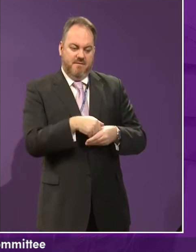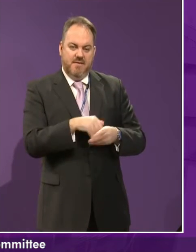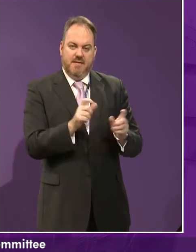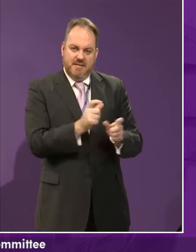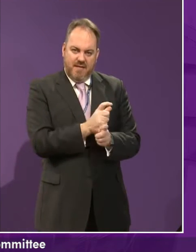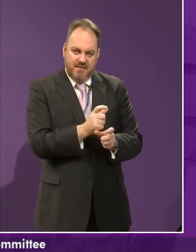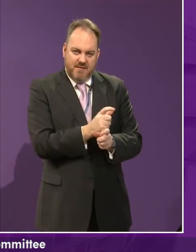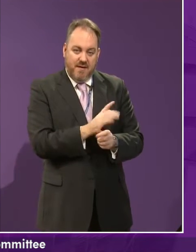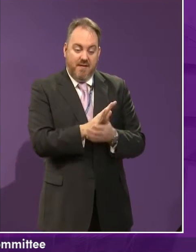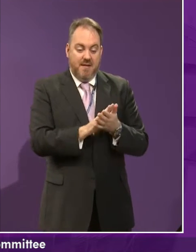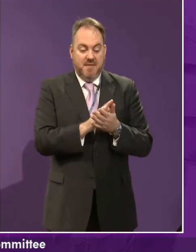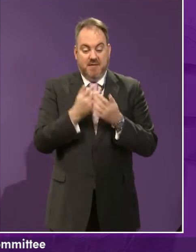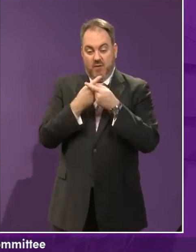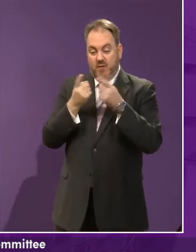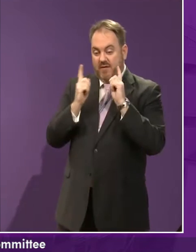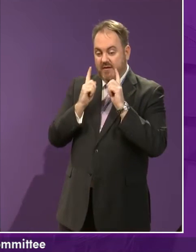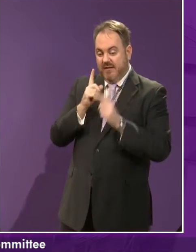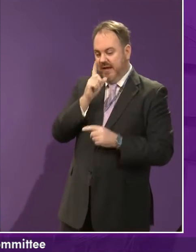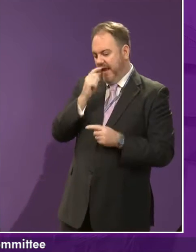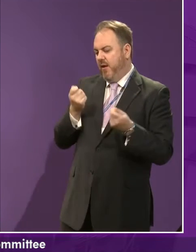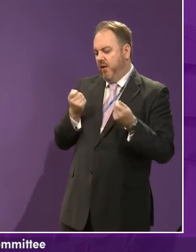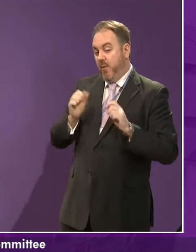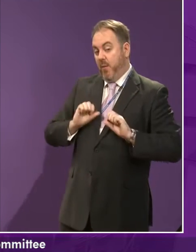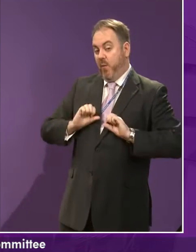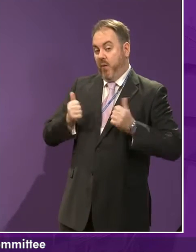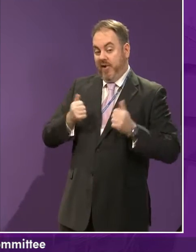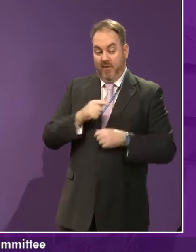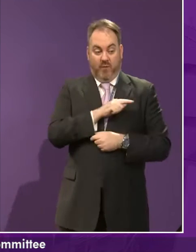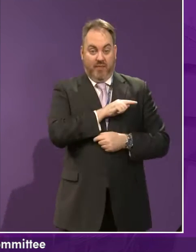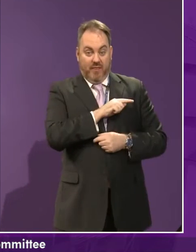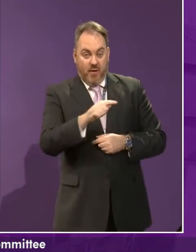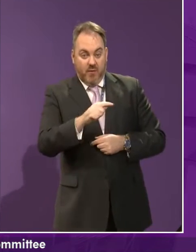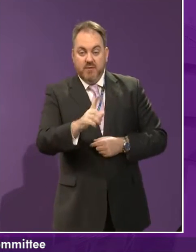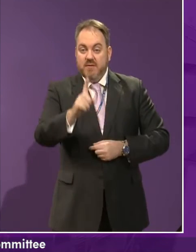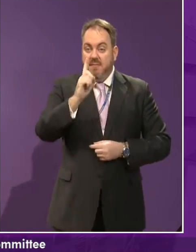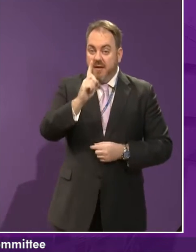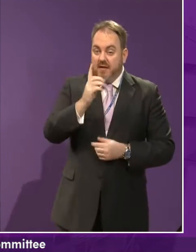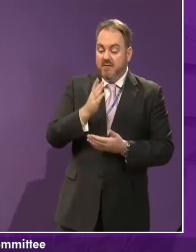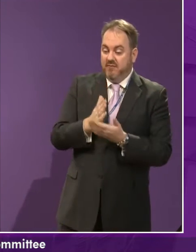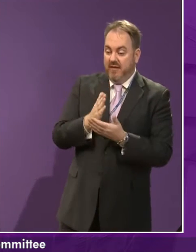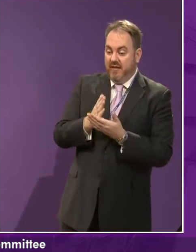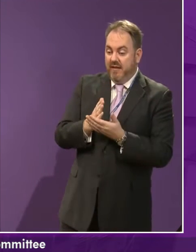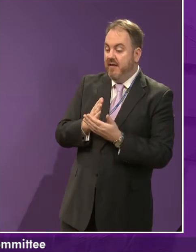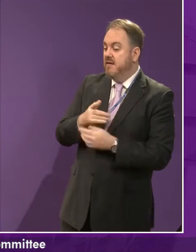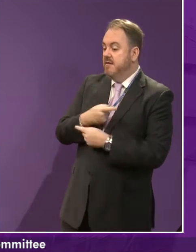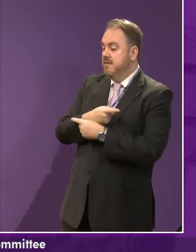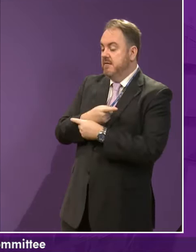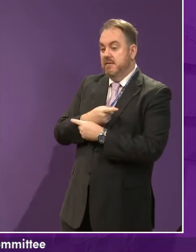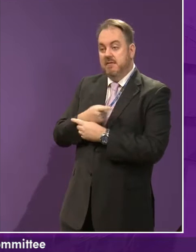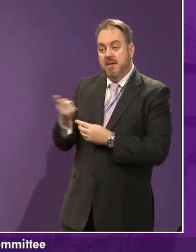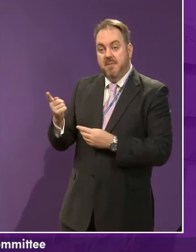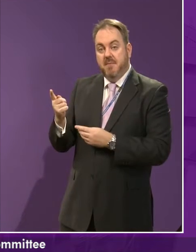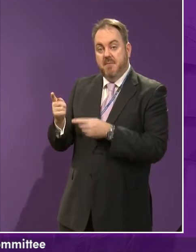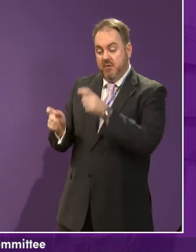deal with. In terms of how we respond to students with more complex